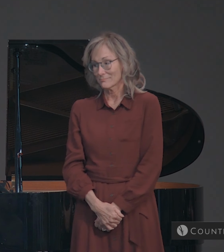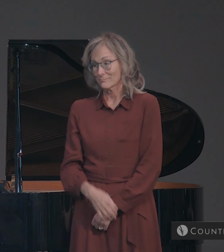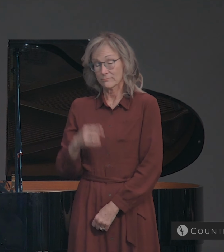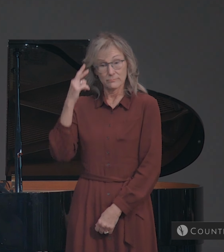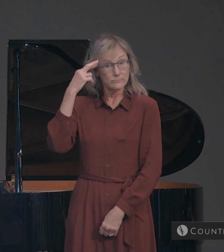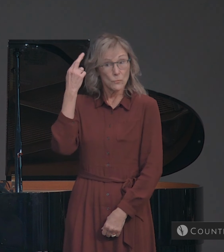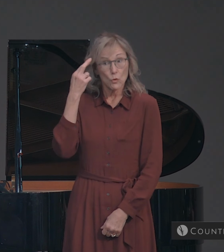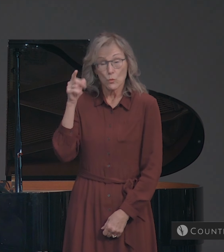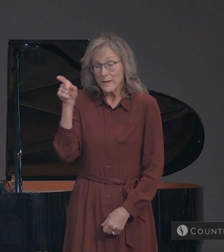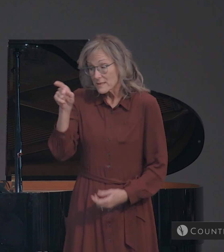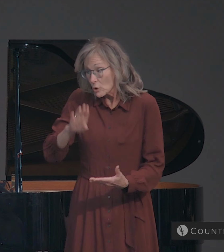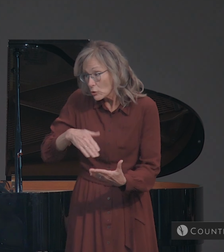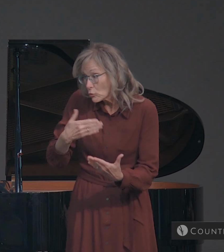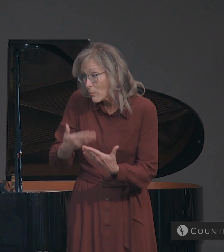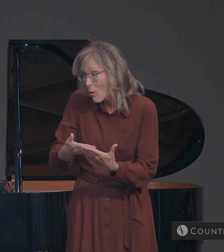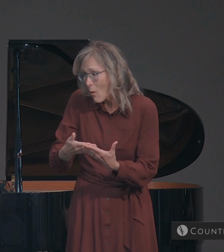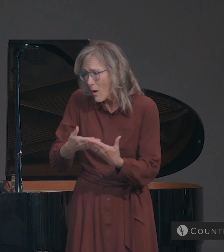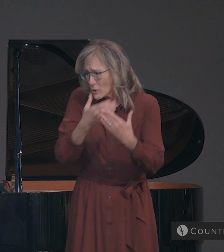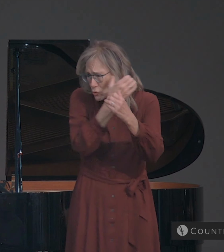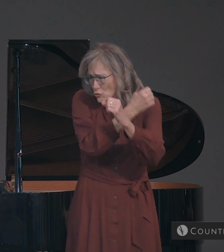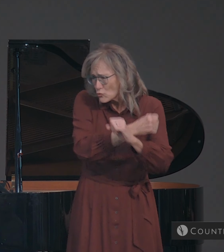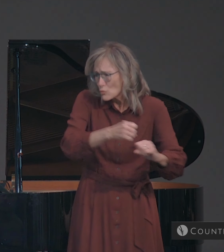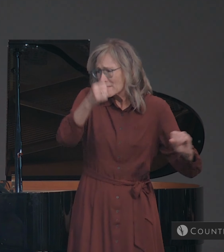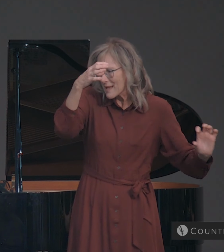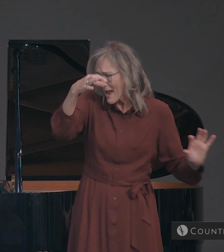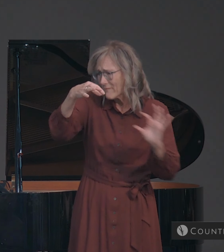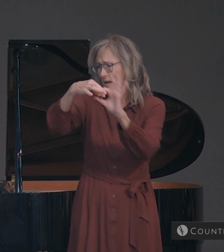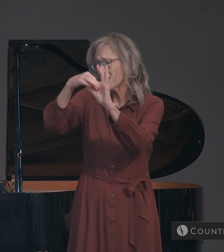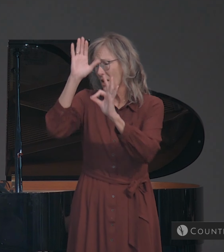heart. Born thy people to